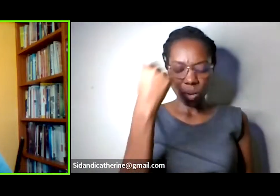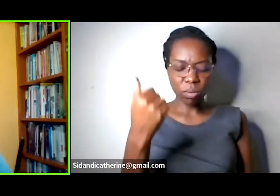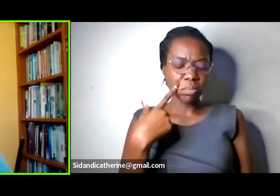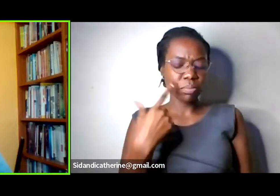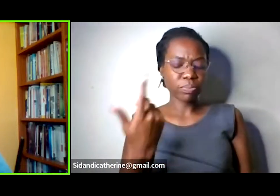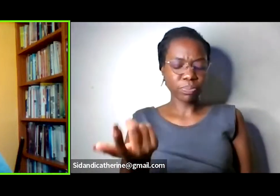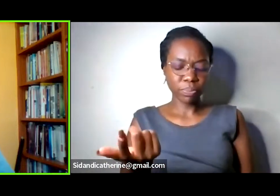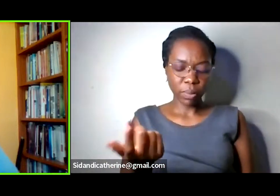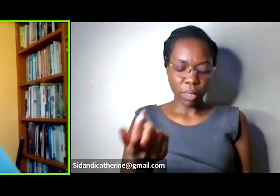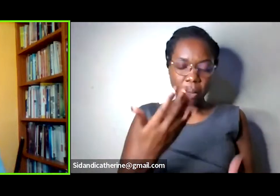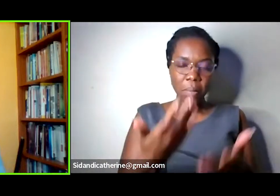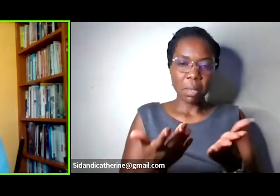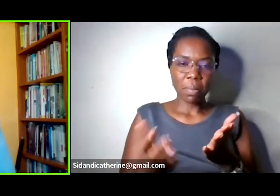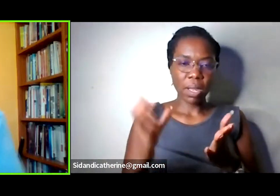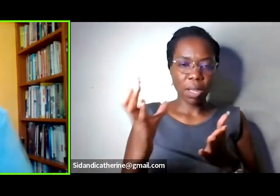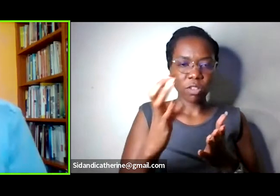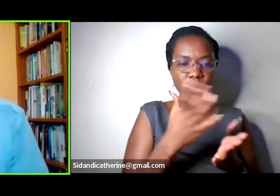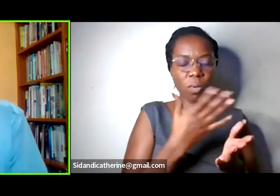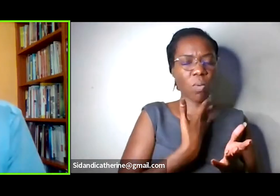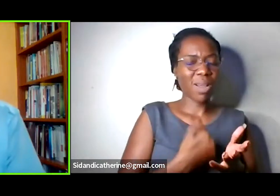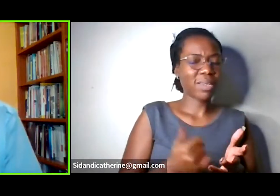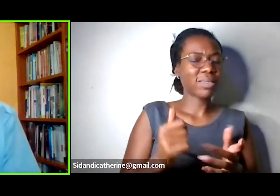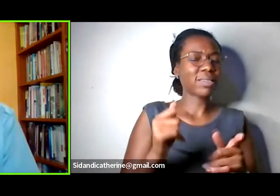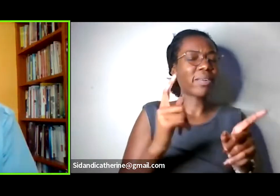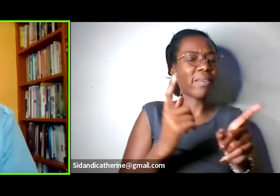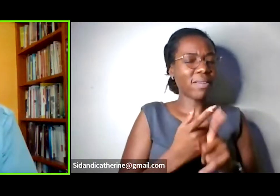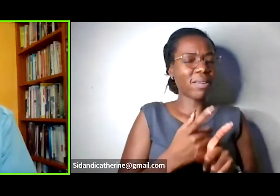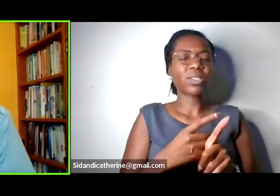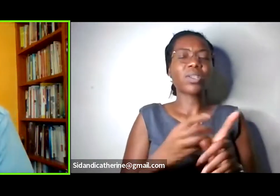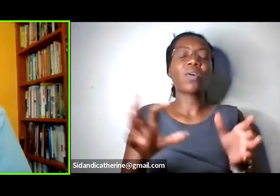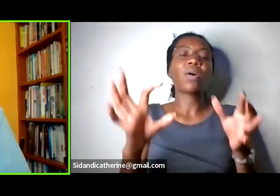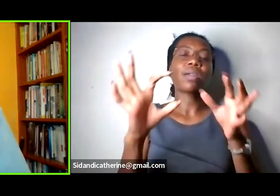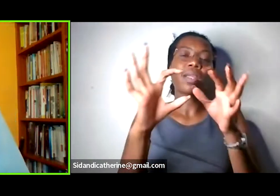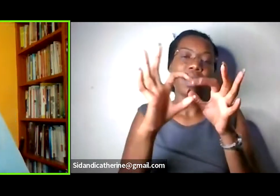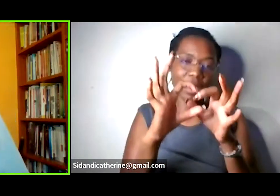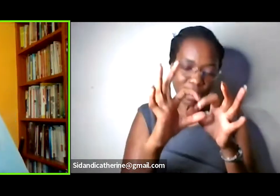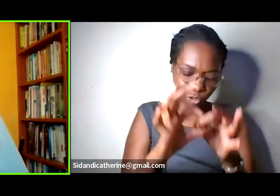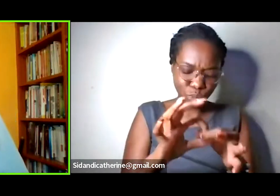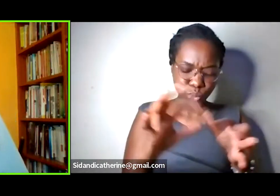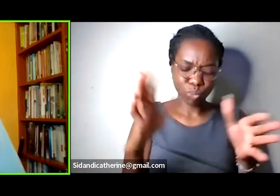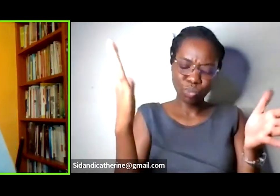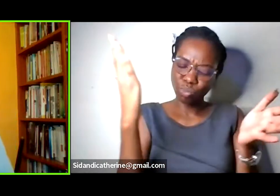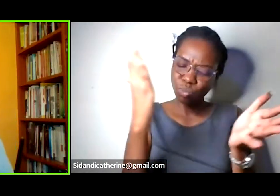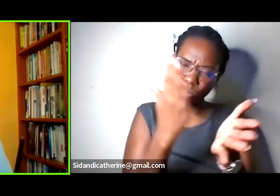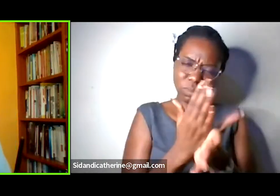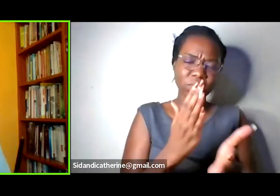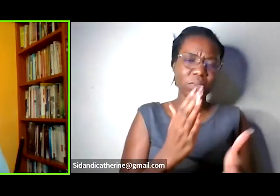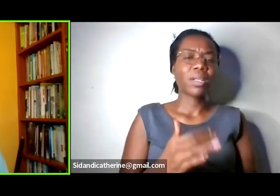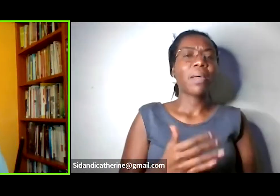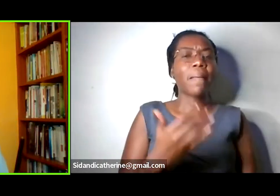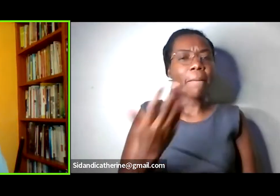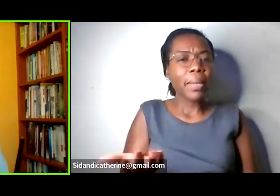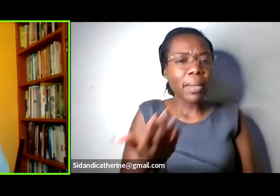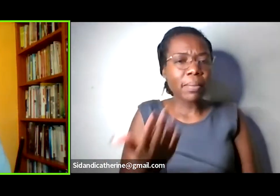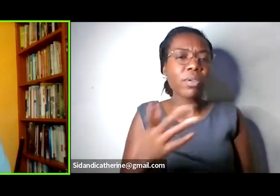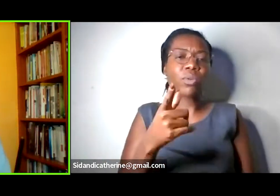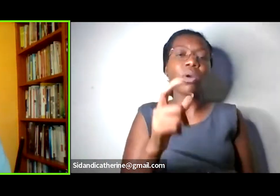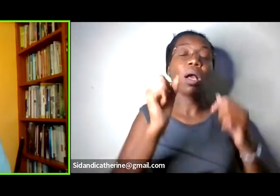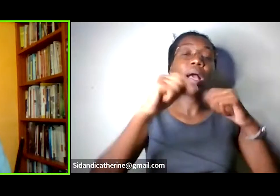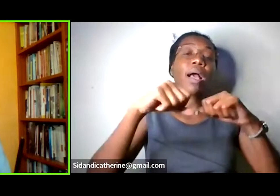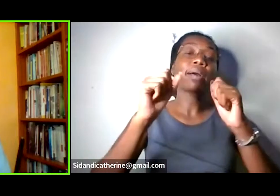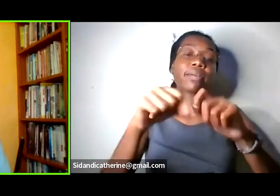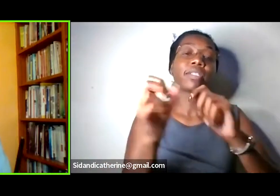to prove to them. They are yearning for you to show them that you're the real deal. So you've got